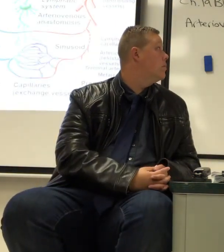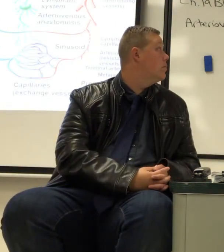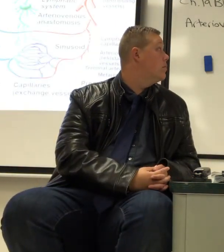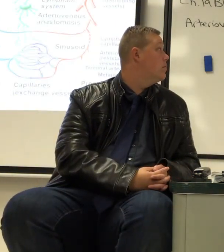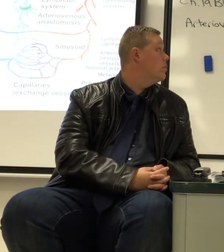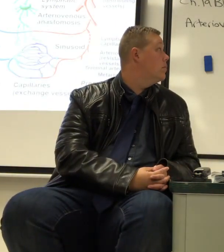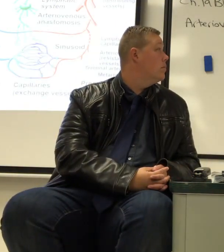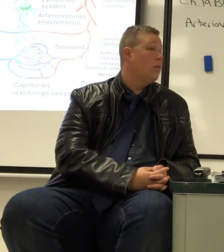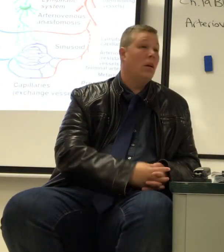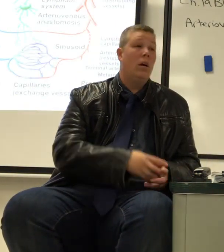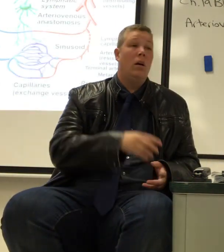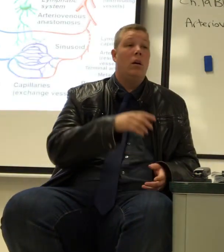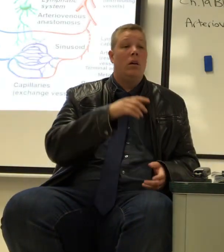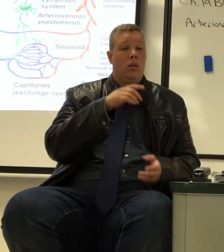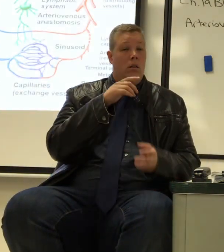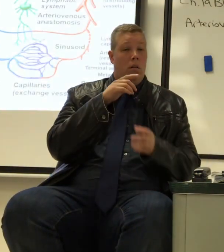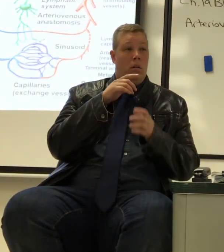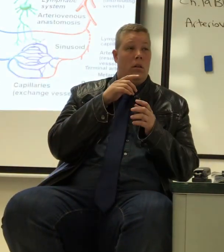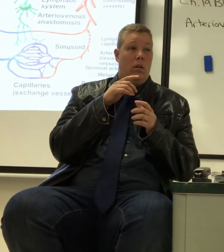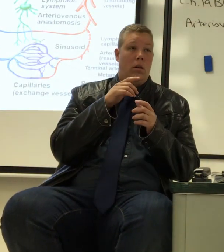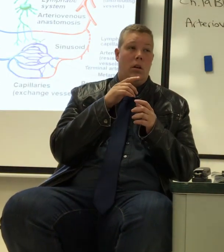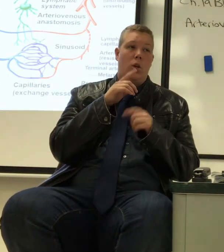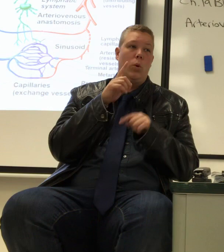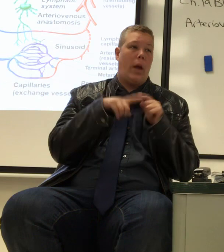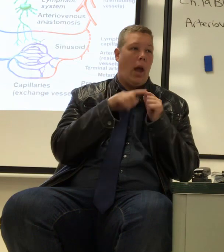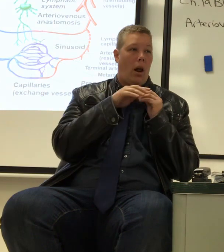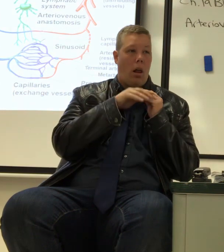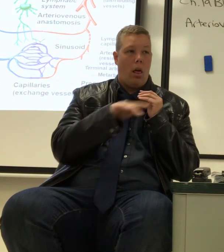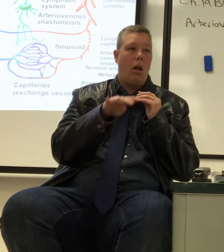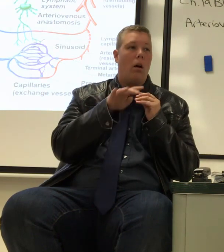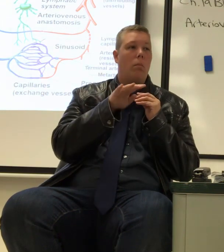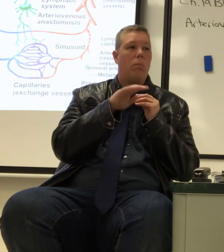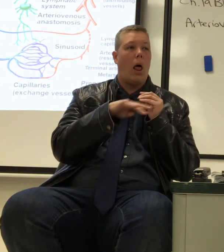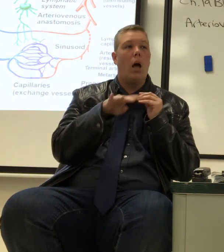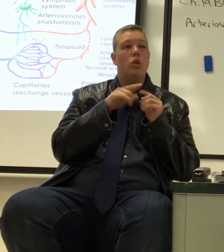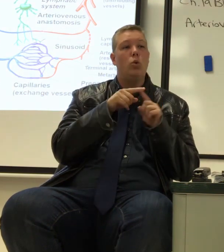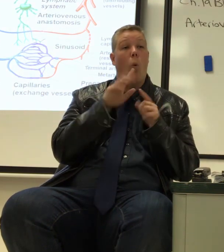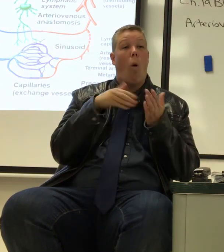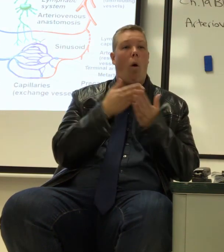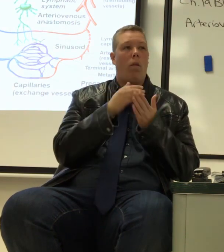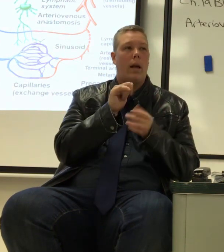You cannot supply blood to all the capillaries all the time, as we'll see.